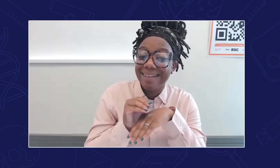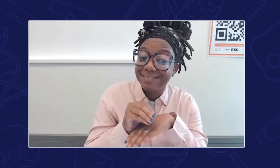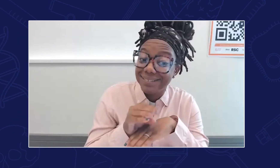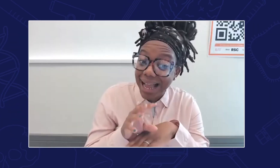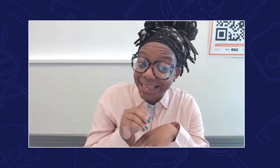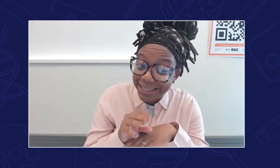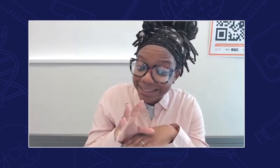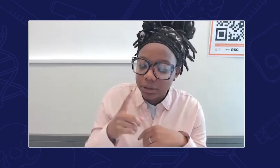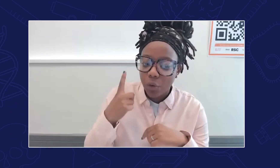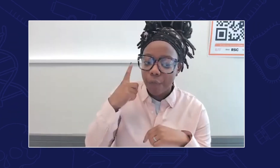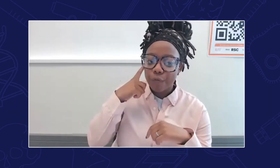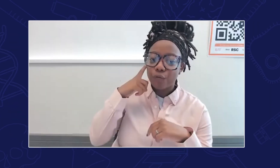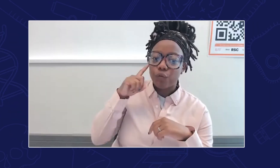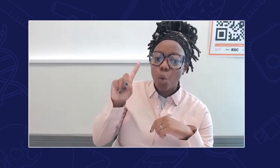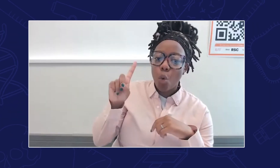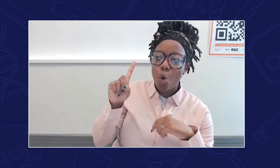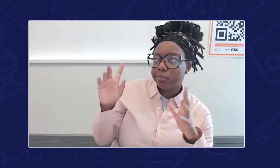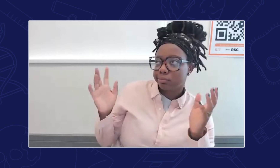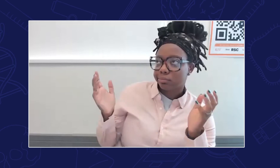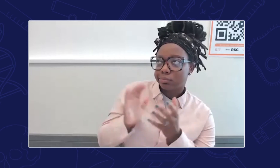Well, what's your advice for...